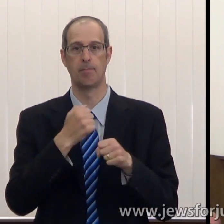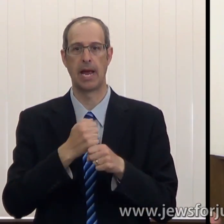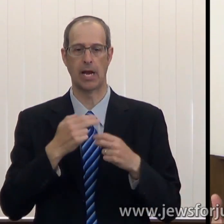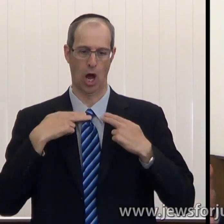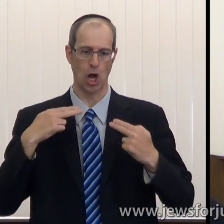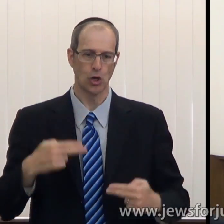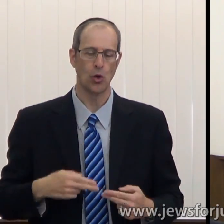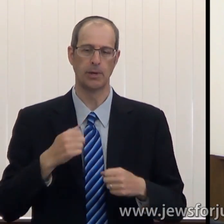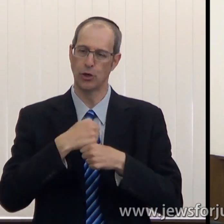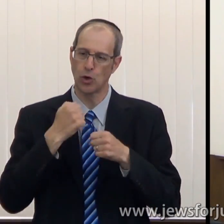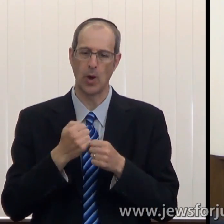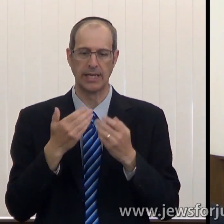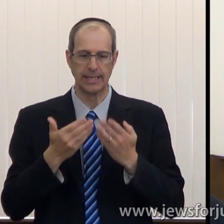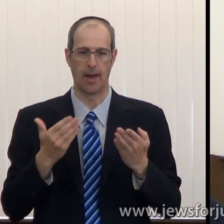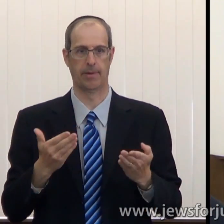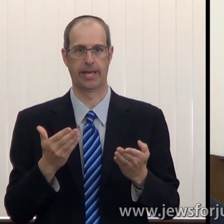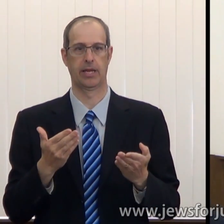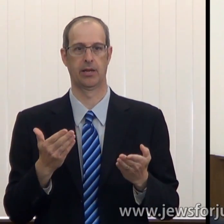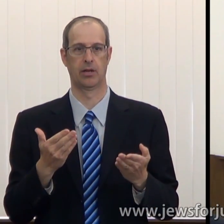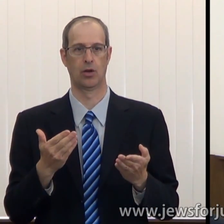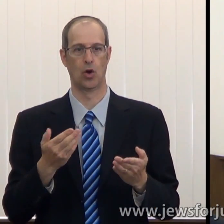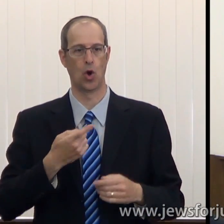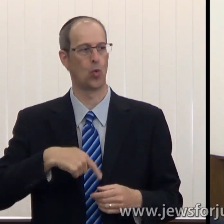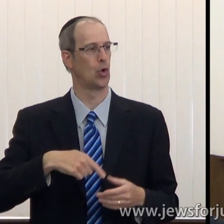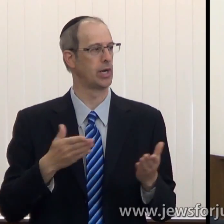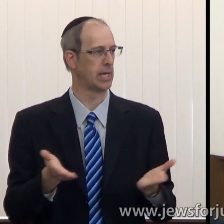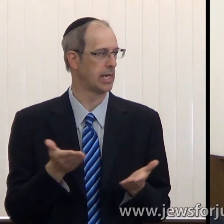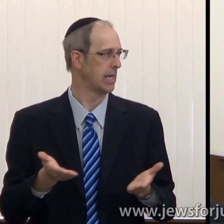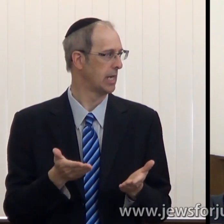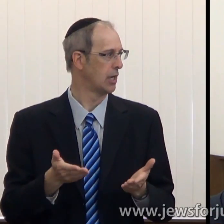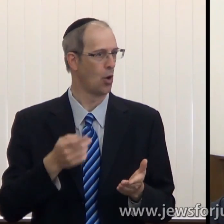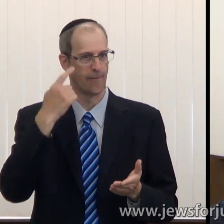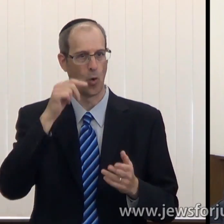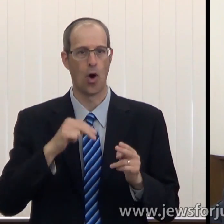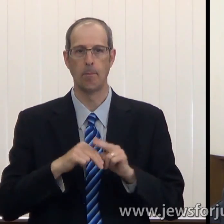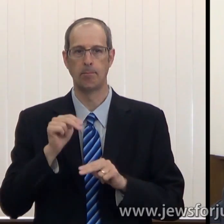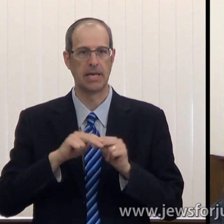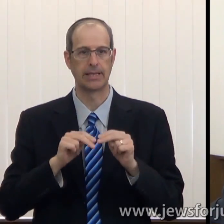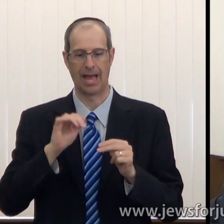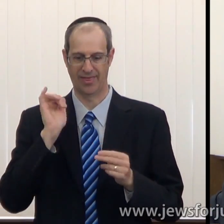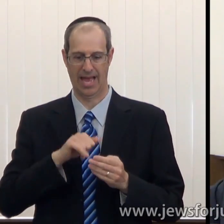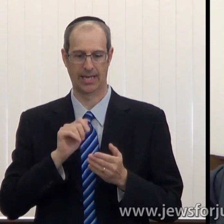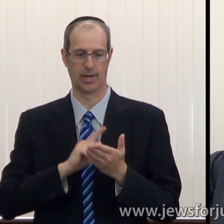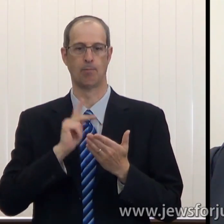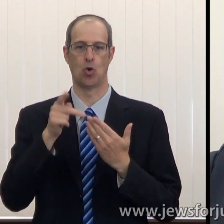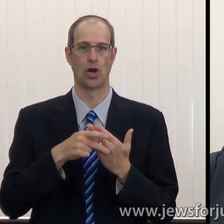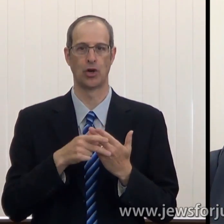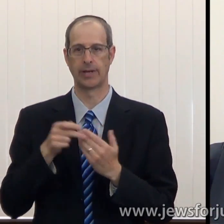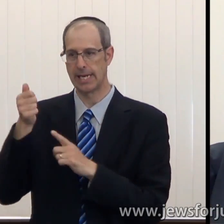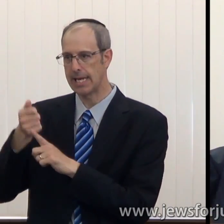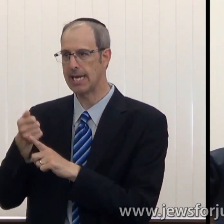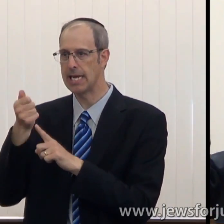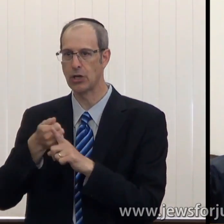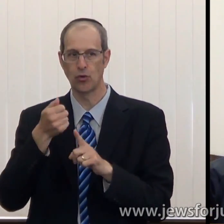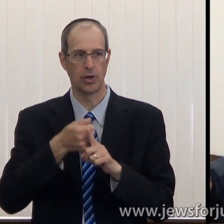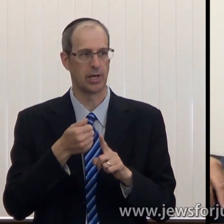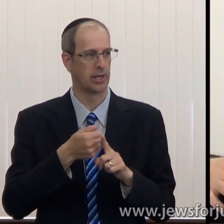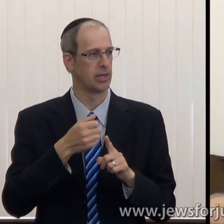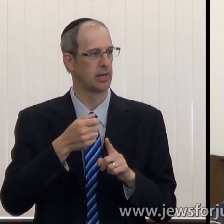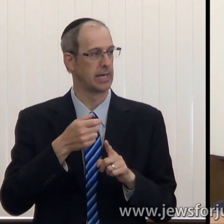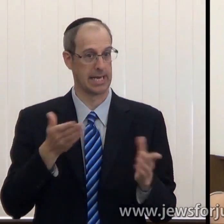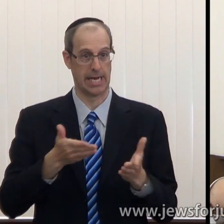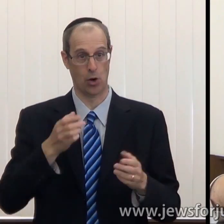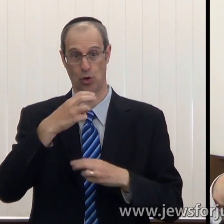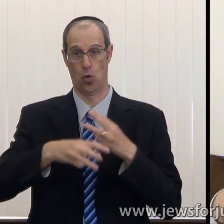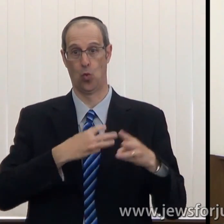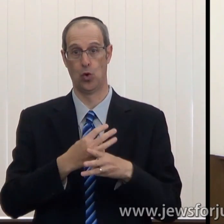We're here to create something. We're here on a building project. Each one of us is in this world to